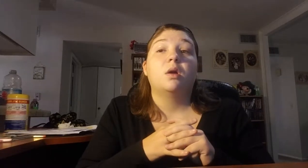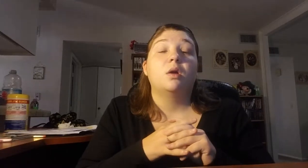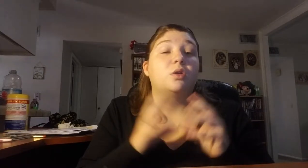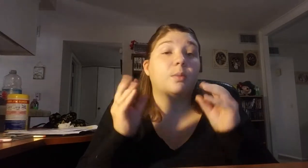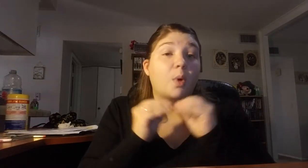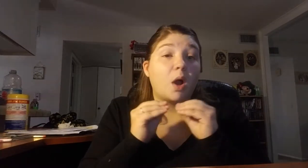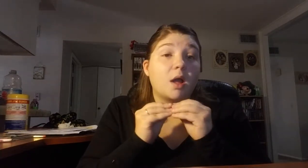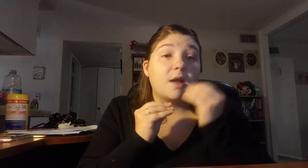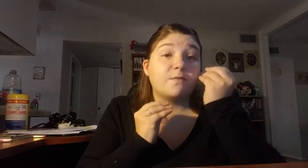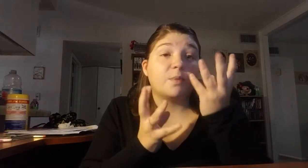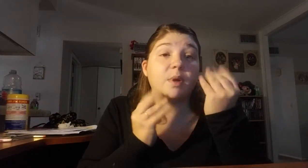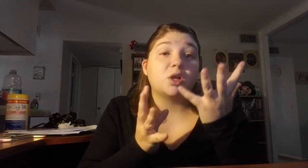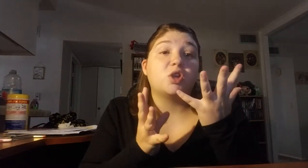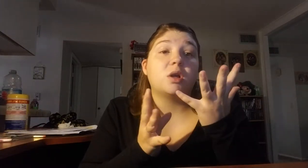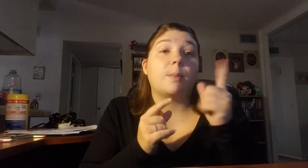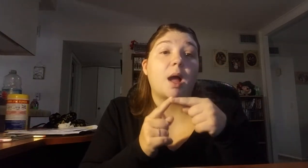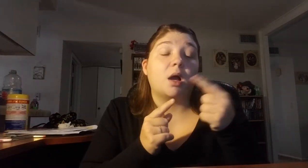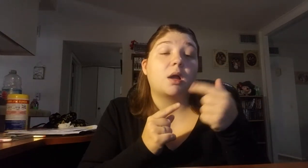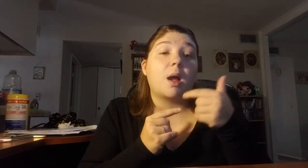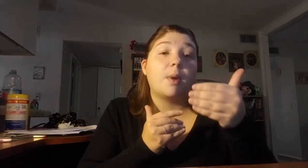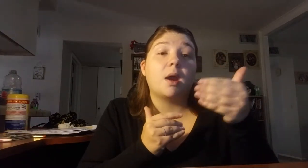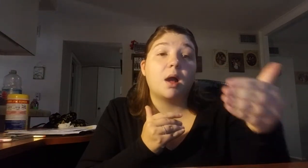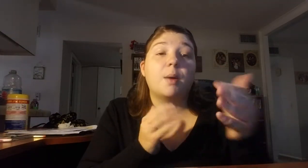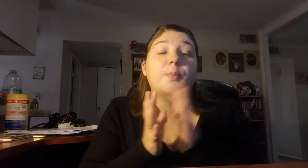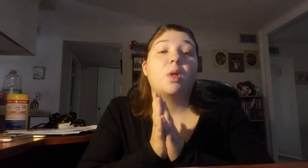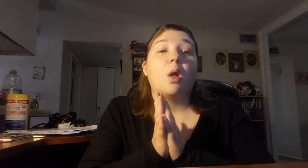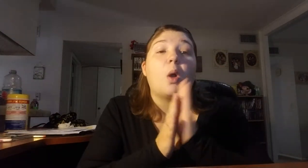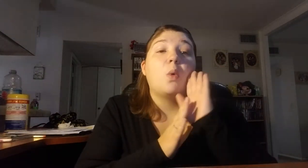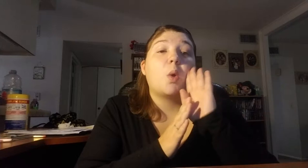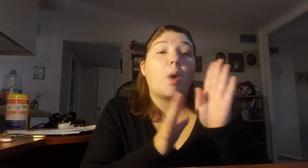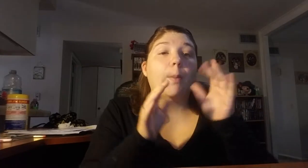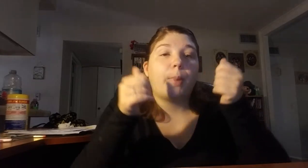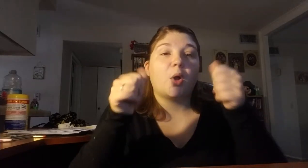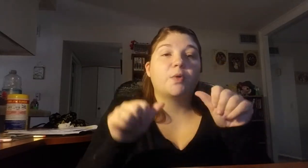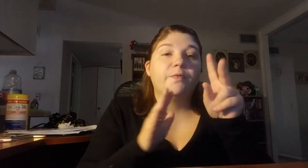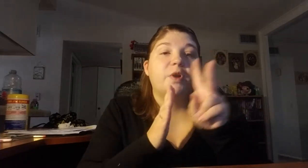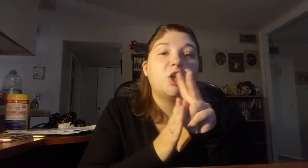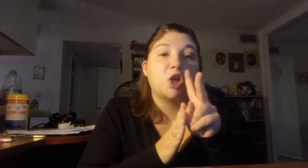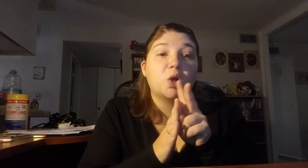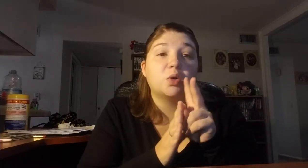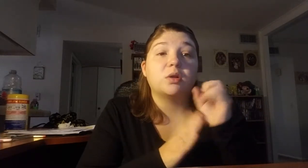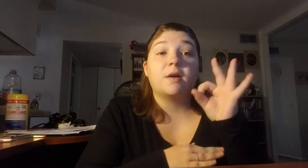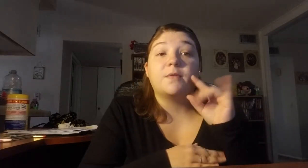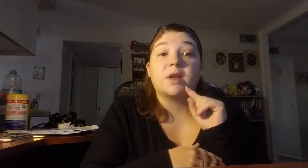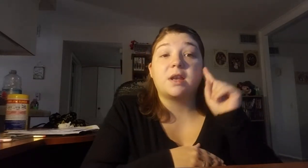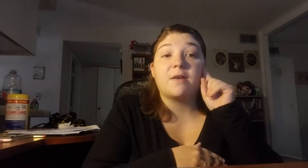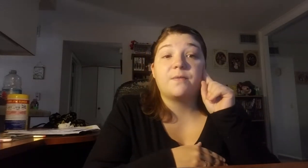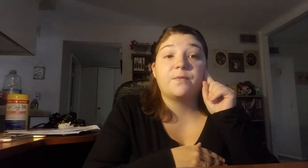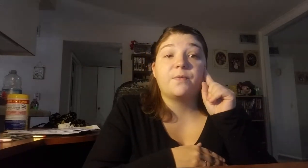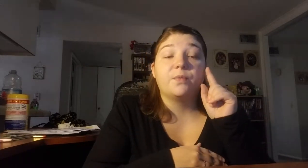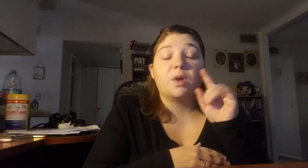So, more information about coming up. We will post videos of the deaf,